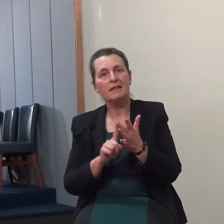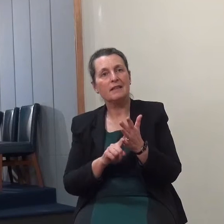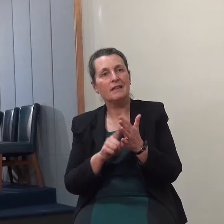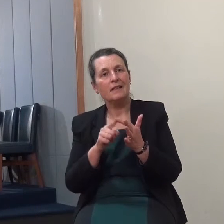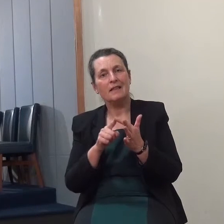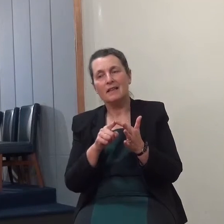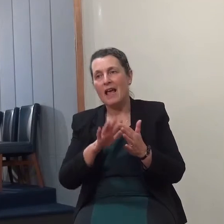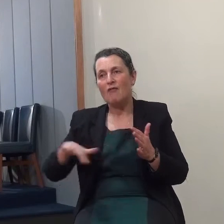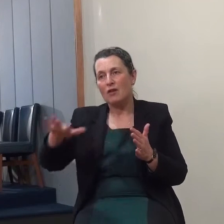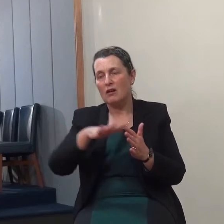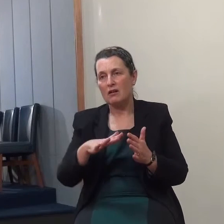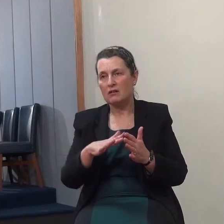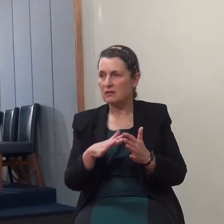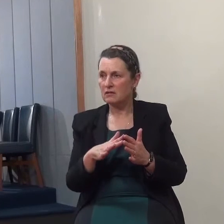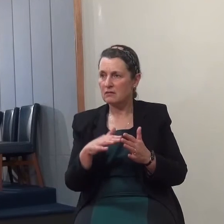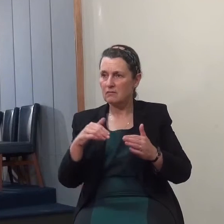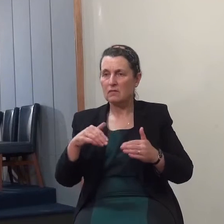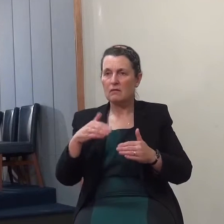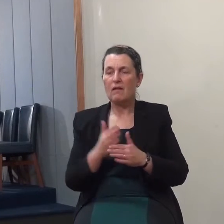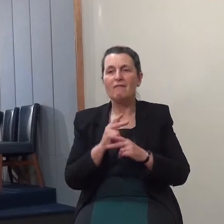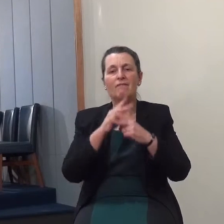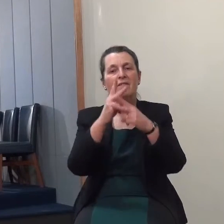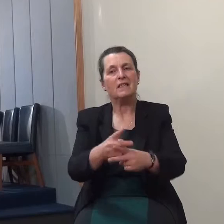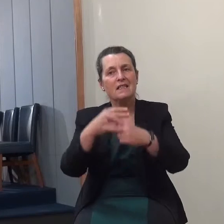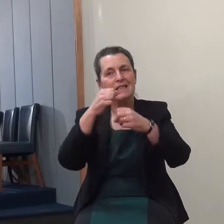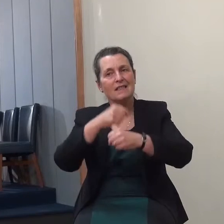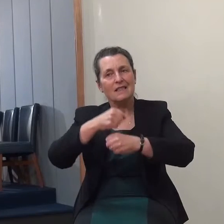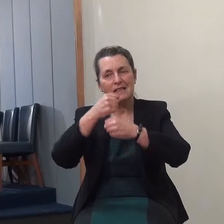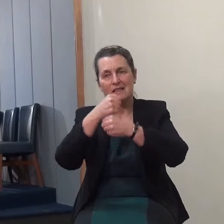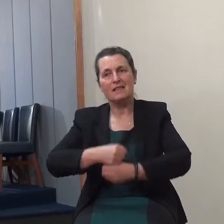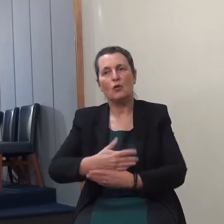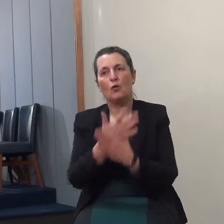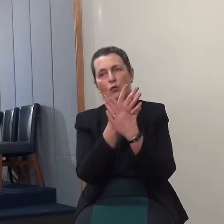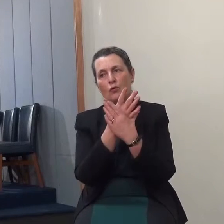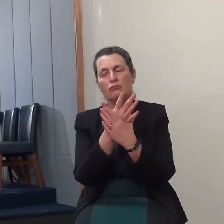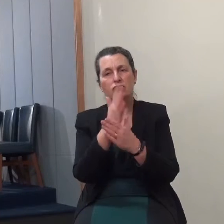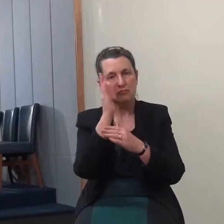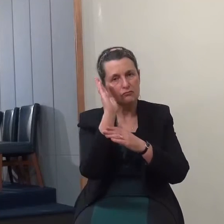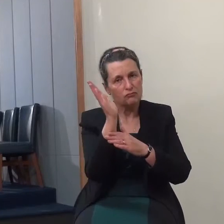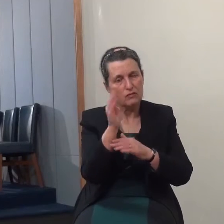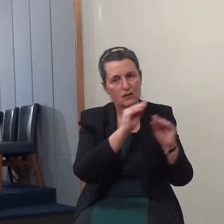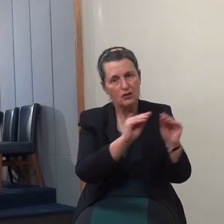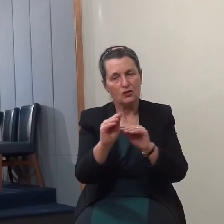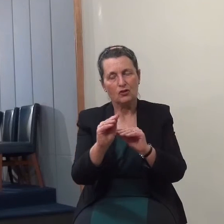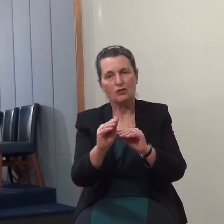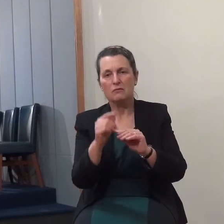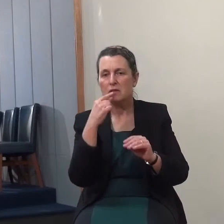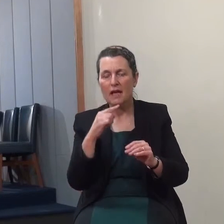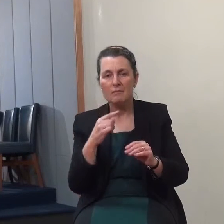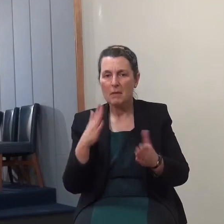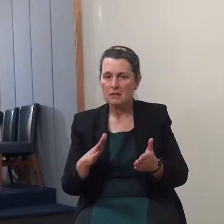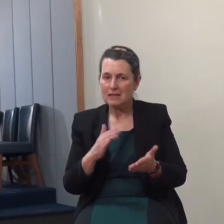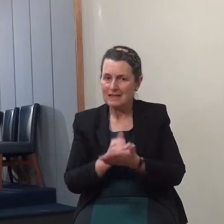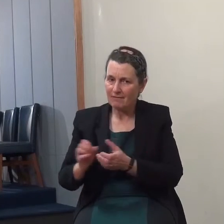the gospel of the kingdom, repentance and remission of sins, we're told elsewhere, and healing